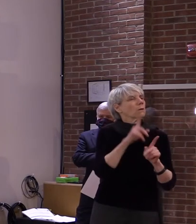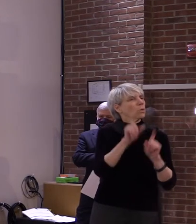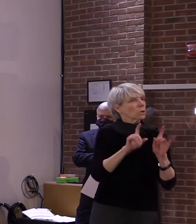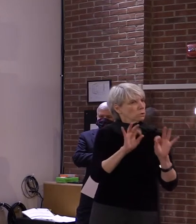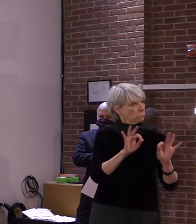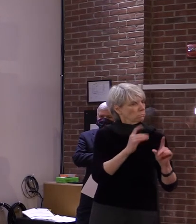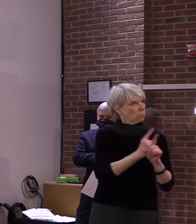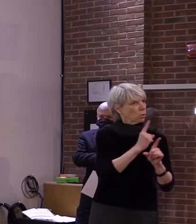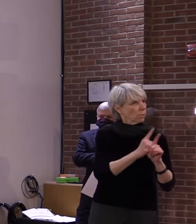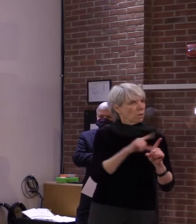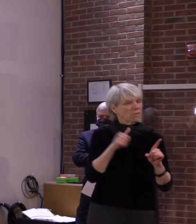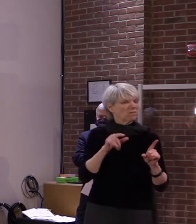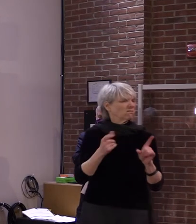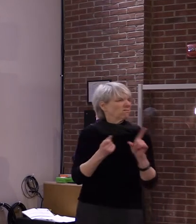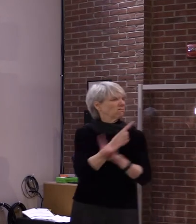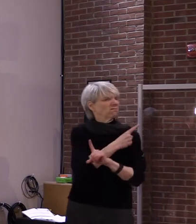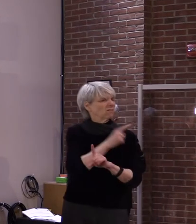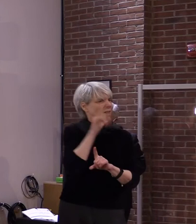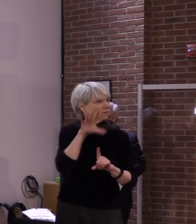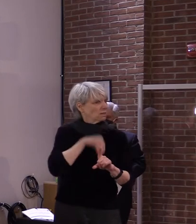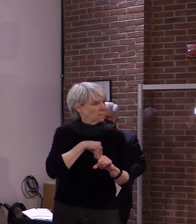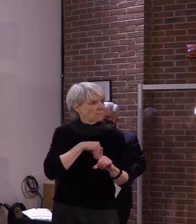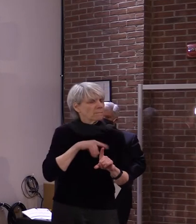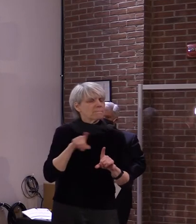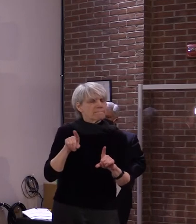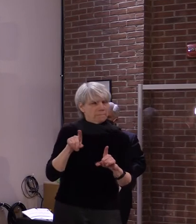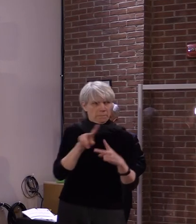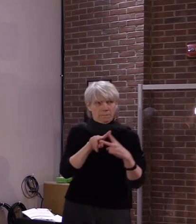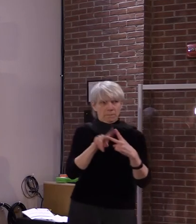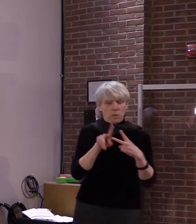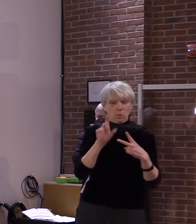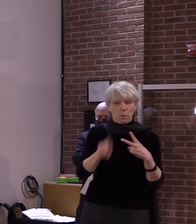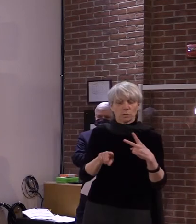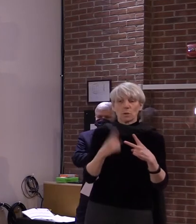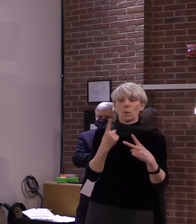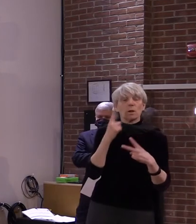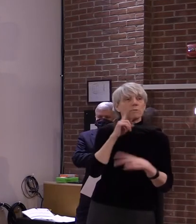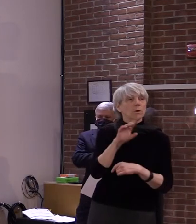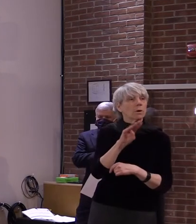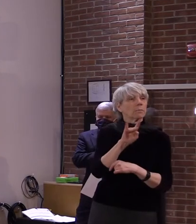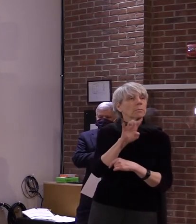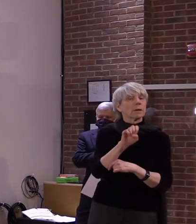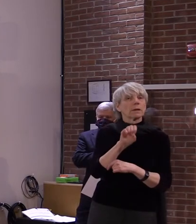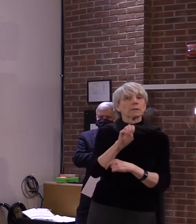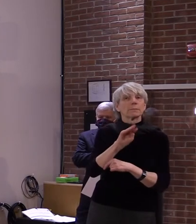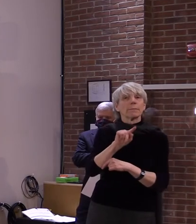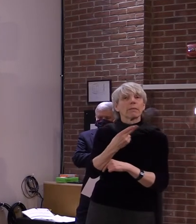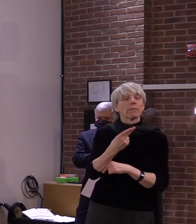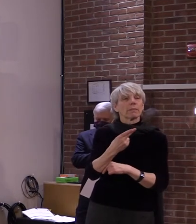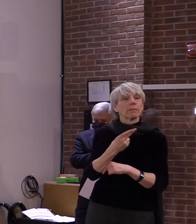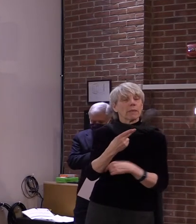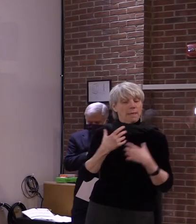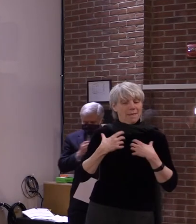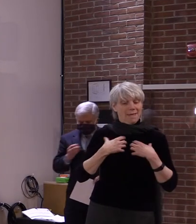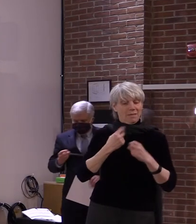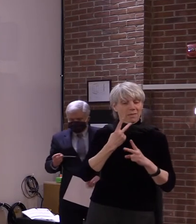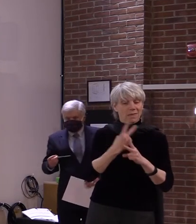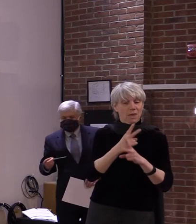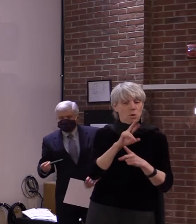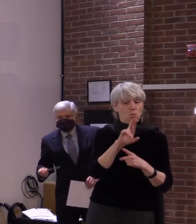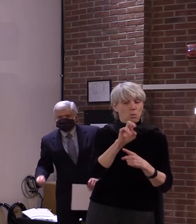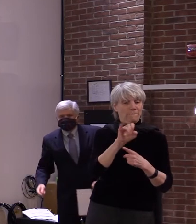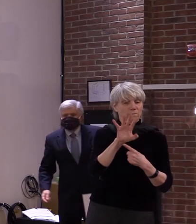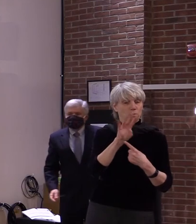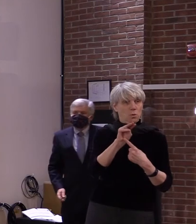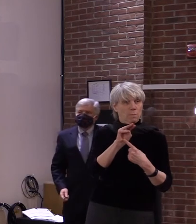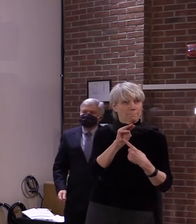is for uh for mike smith about health care reform it's not it's not really directly connected to